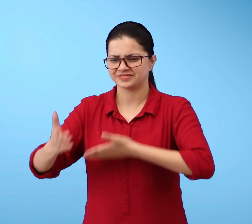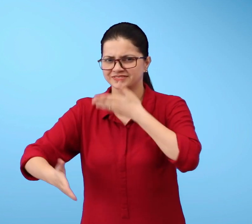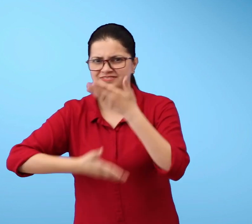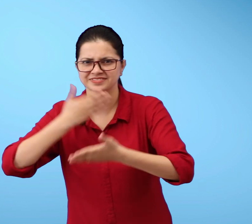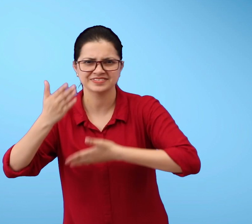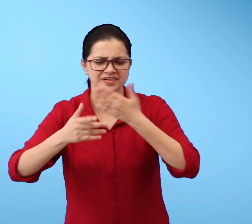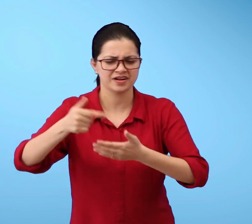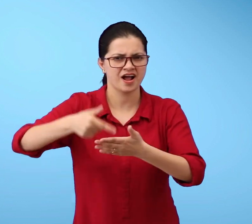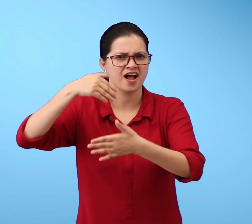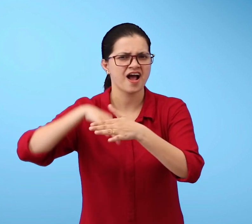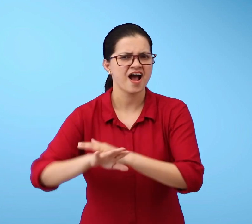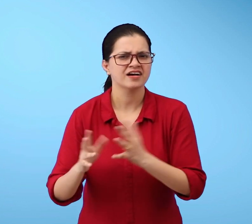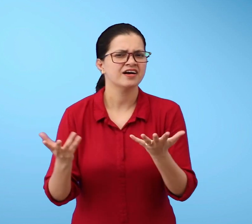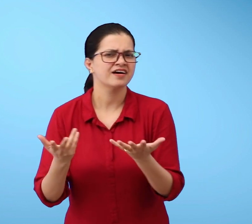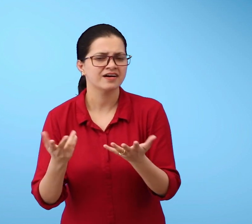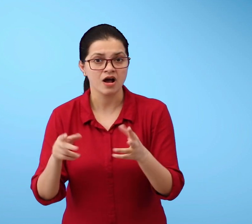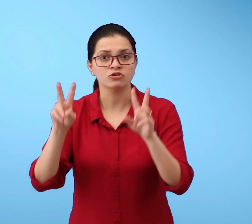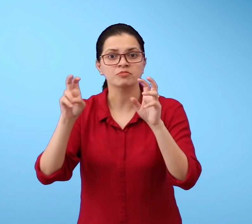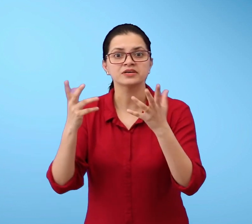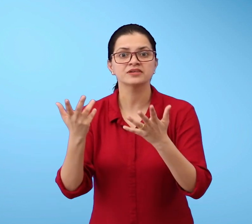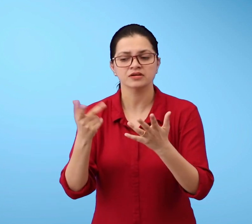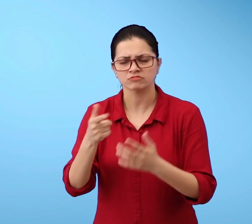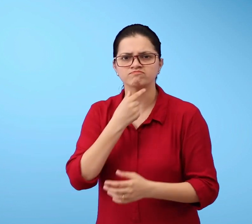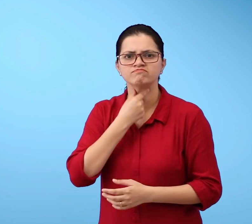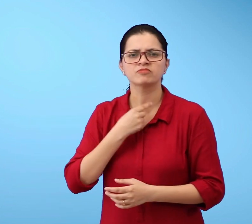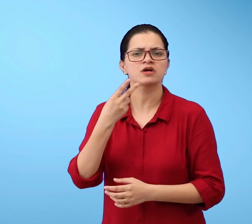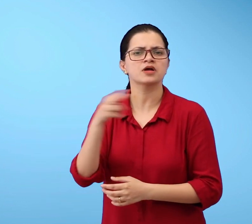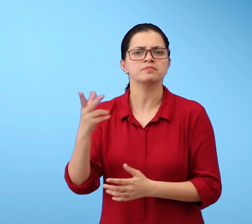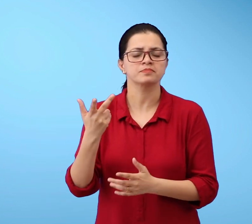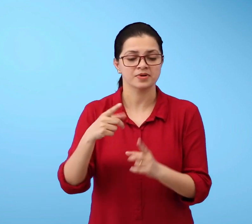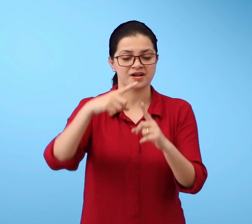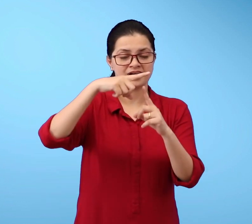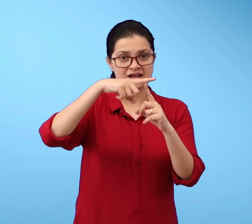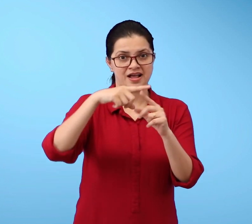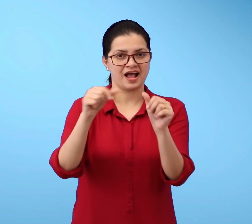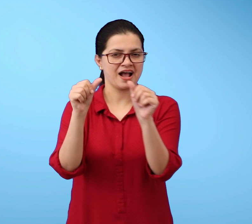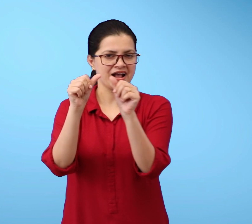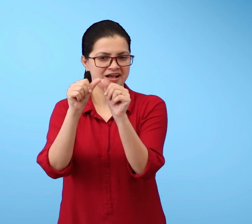The Buddha described this as thirst or tanha.